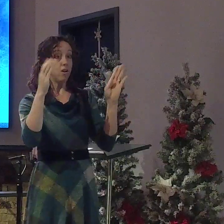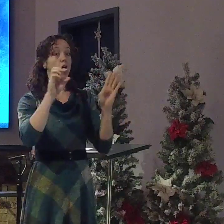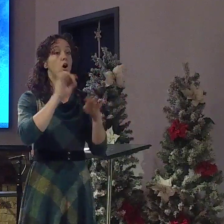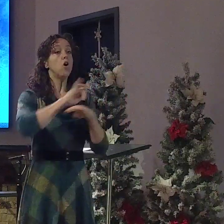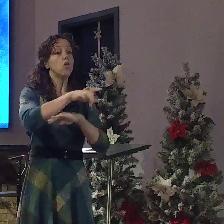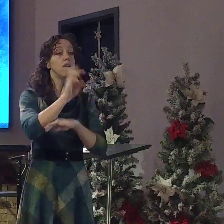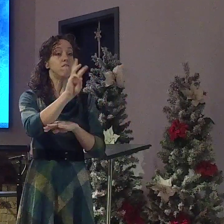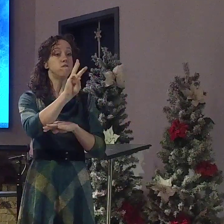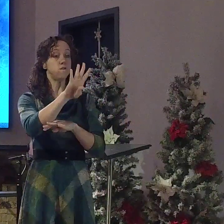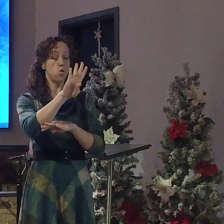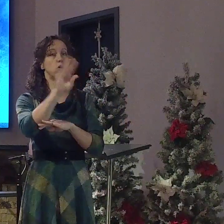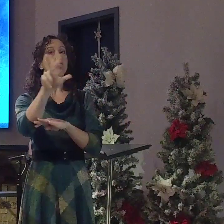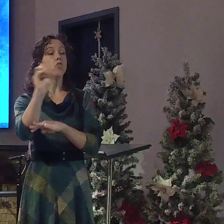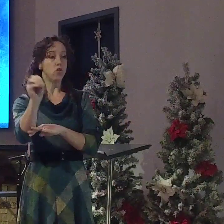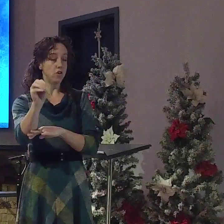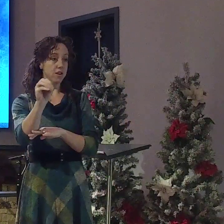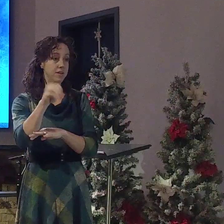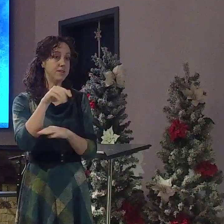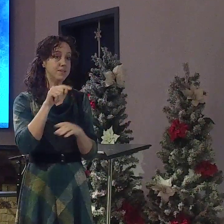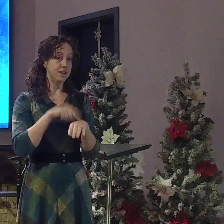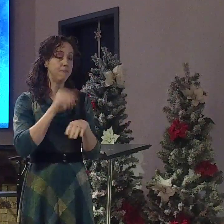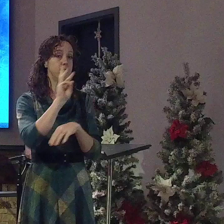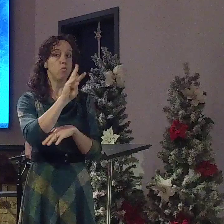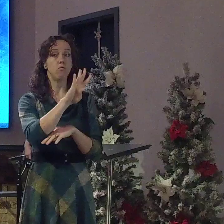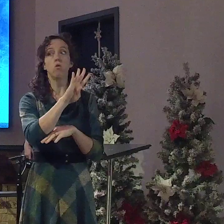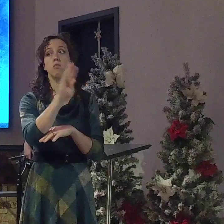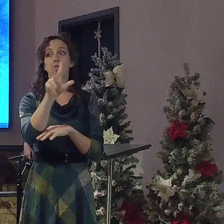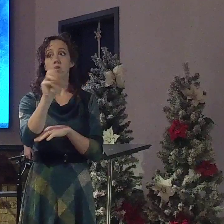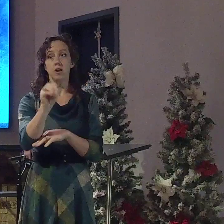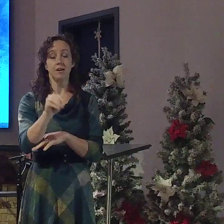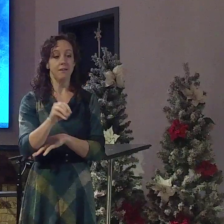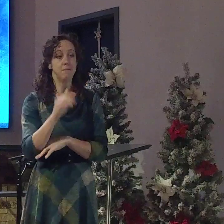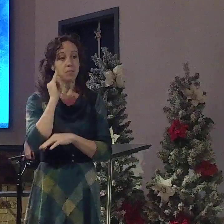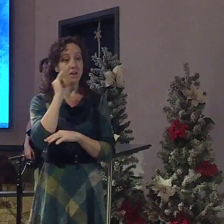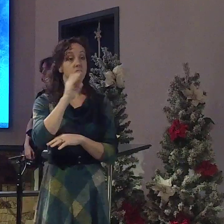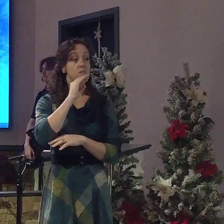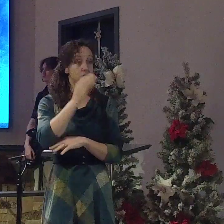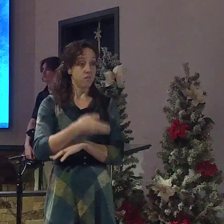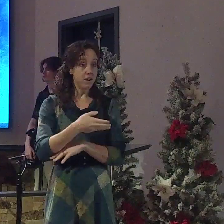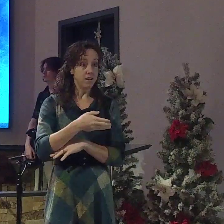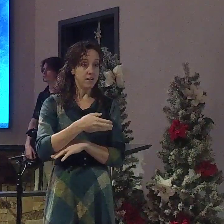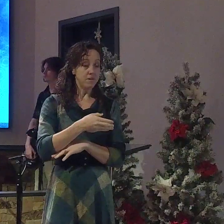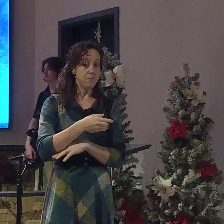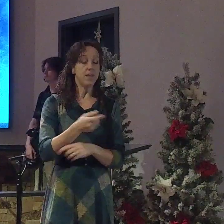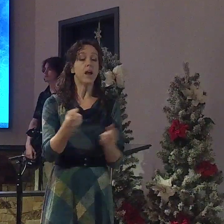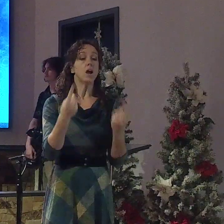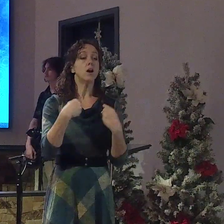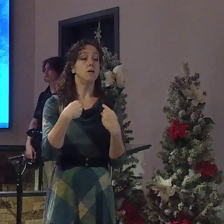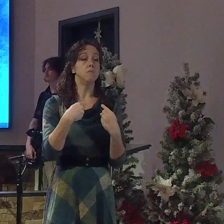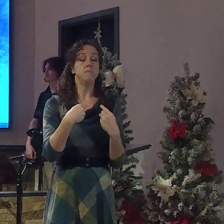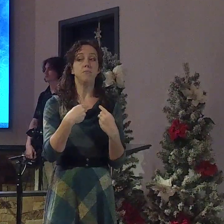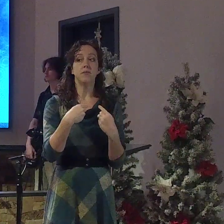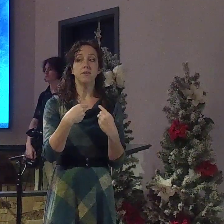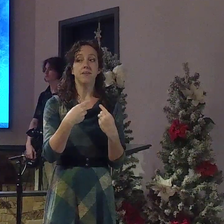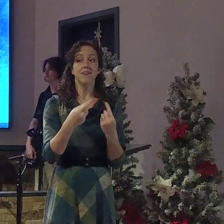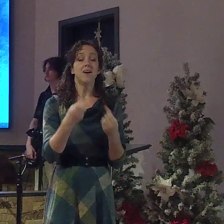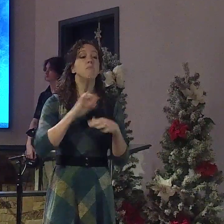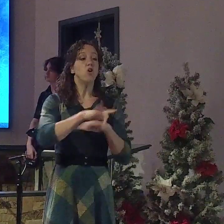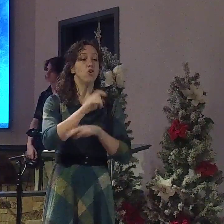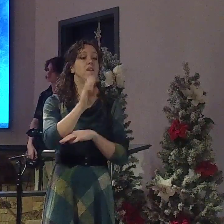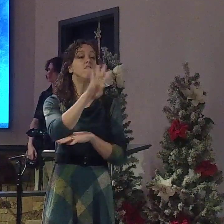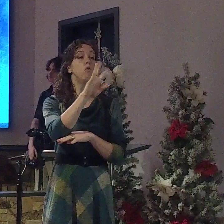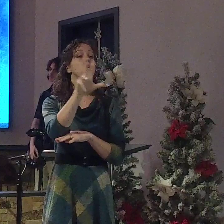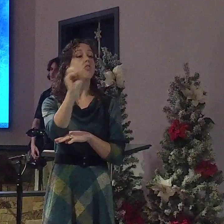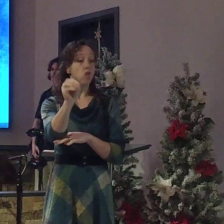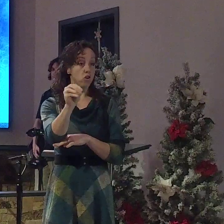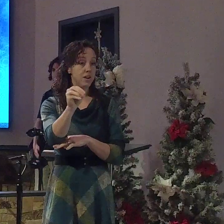Y'all are excited about that. We've had almost 200 people make decisions at the Cross and Tomb scene at the end of Walk Through Bethlehem.